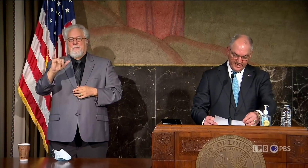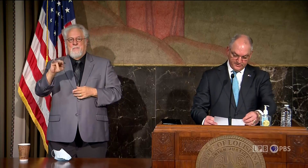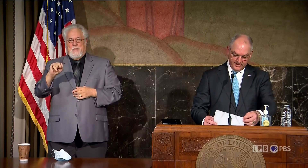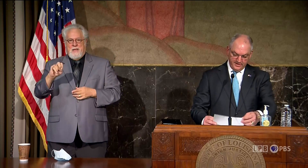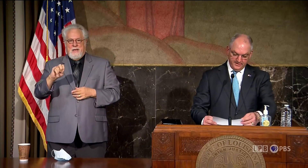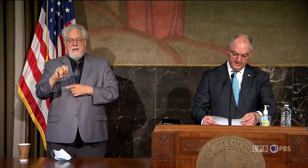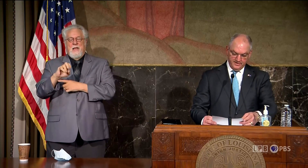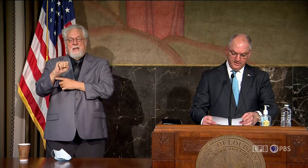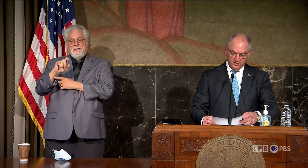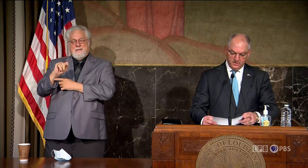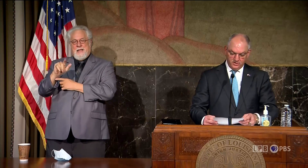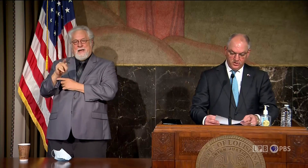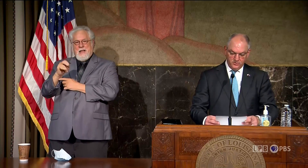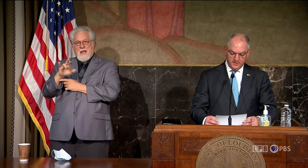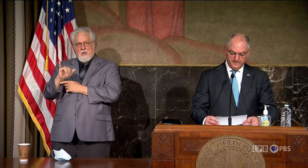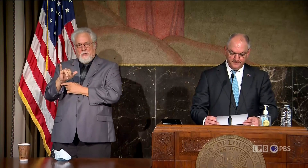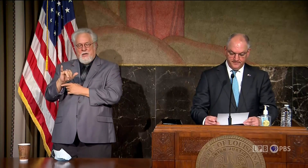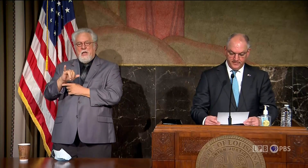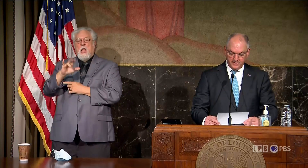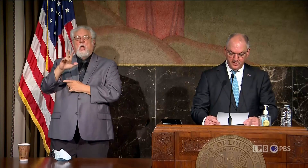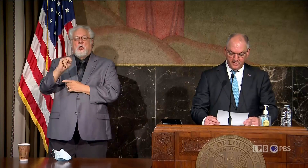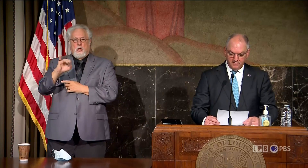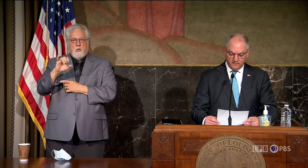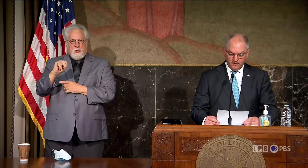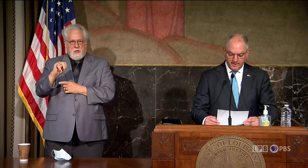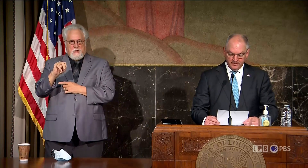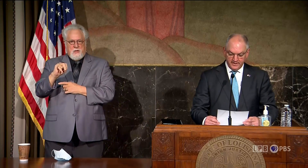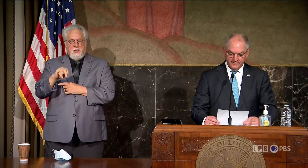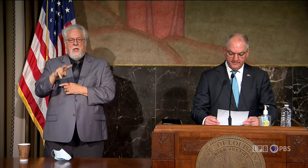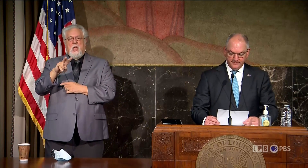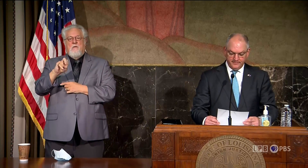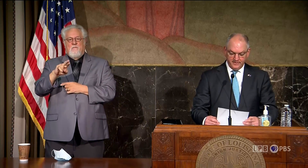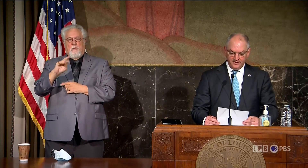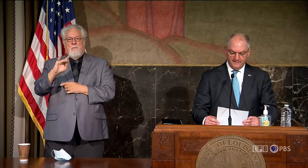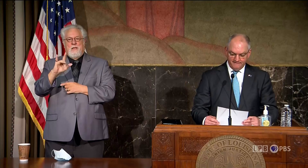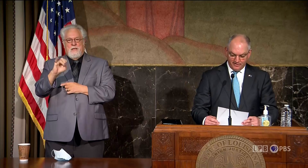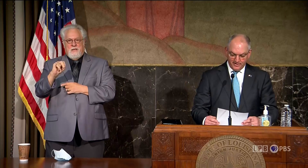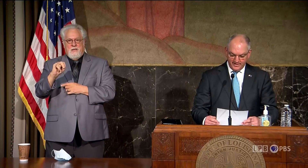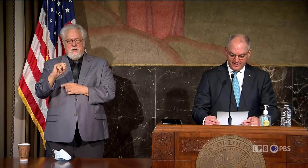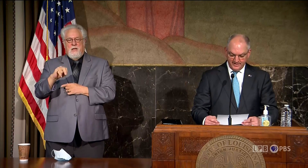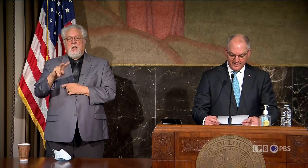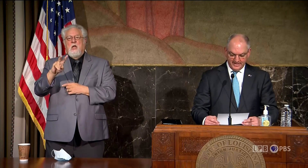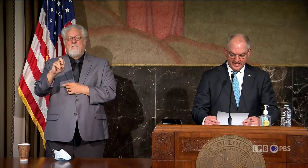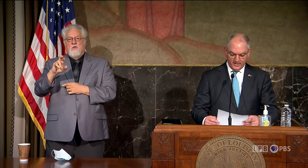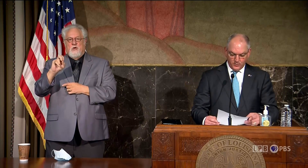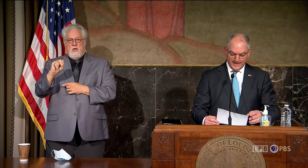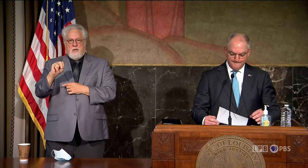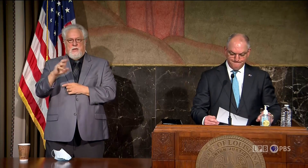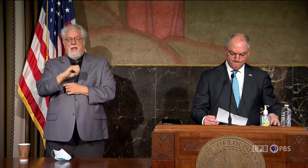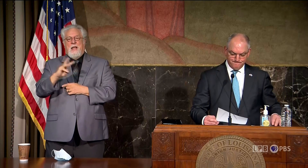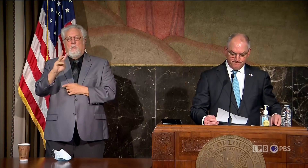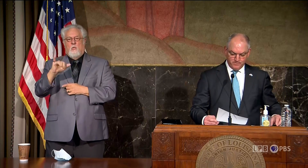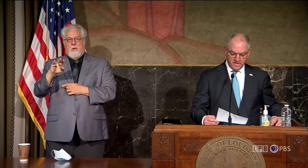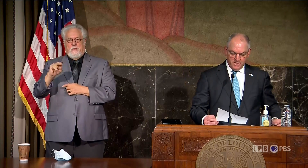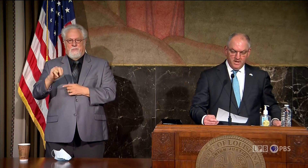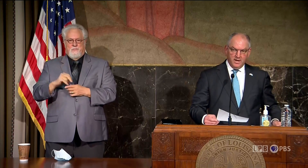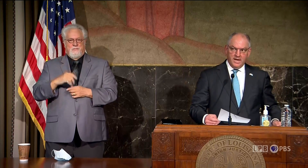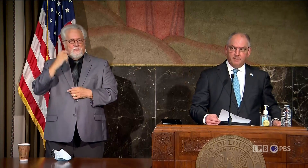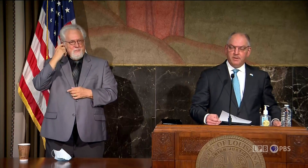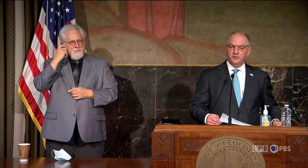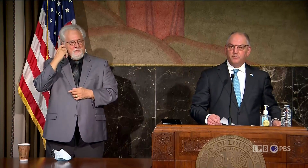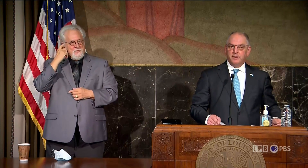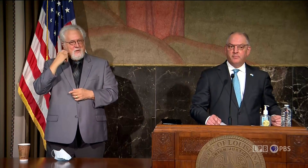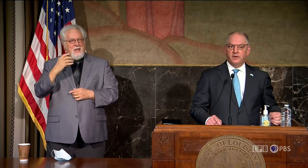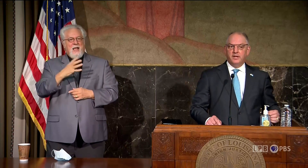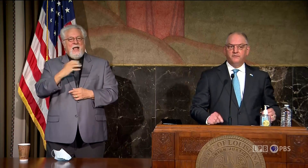St. Landry, Union, Vermilion, Vernon, and Wynn.